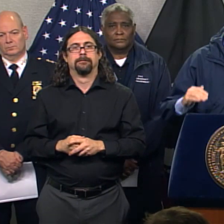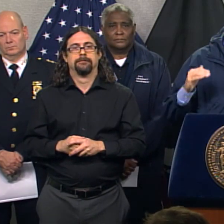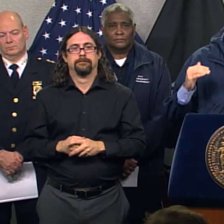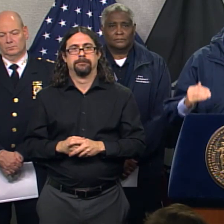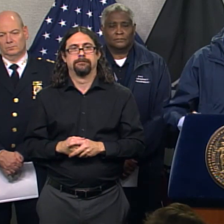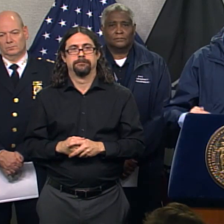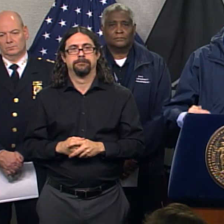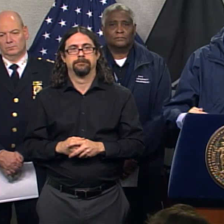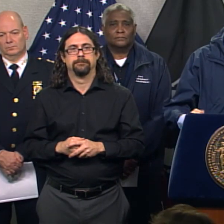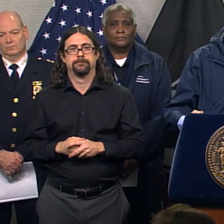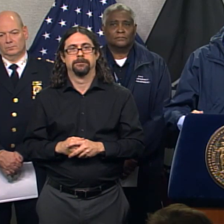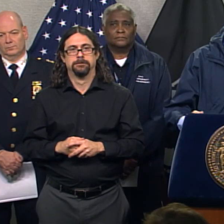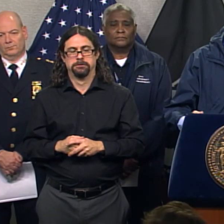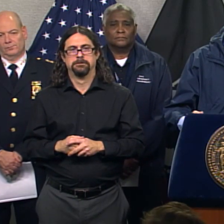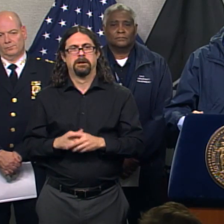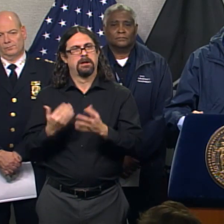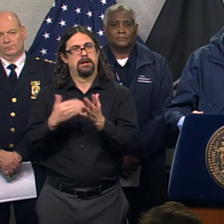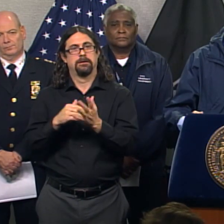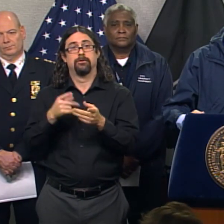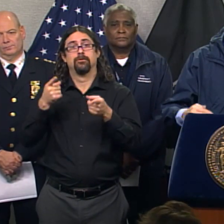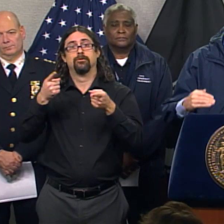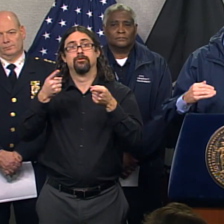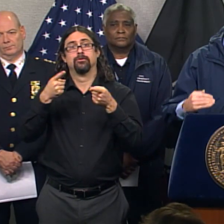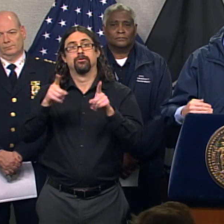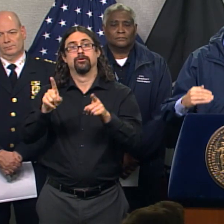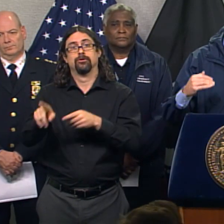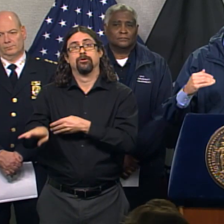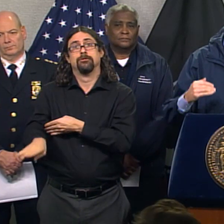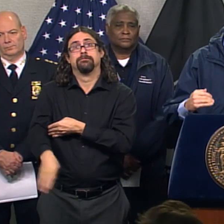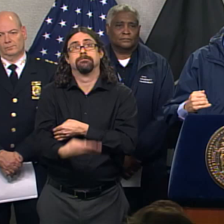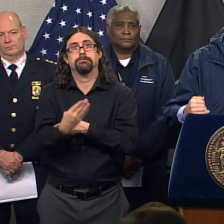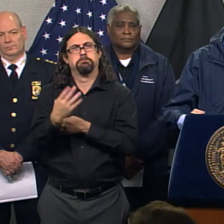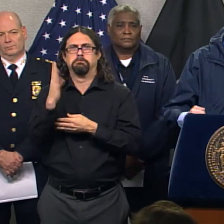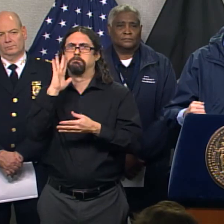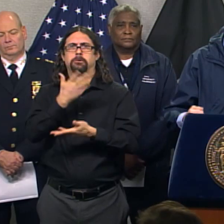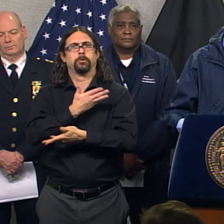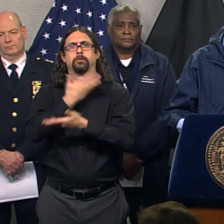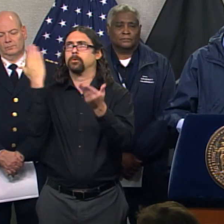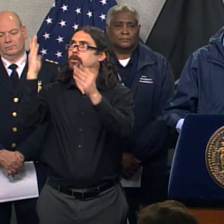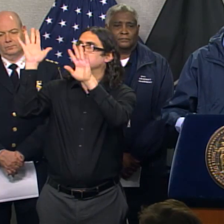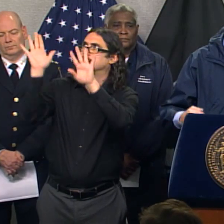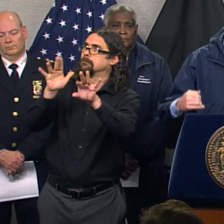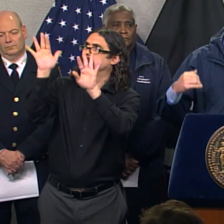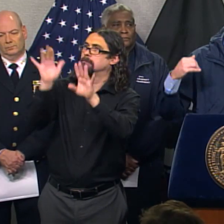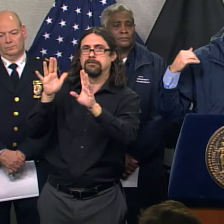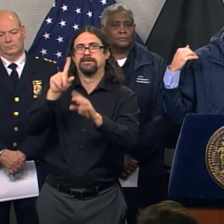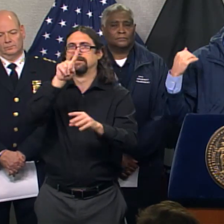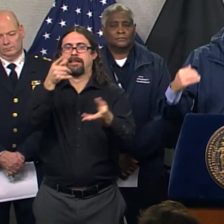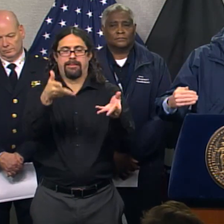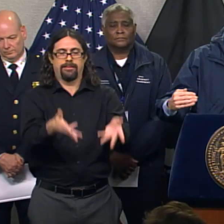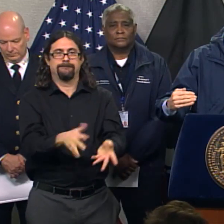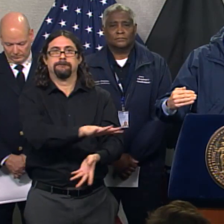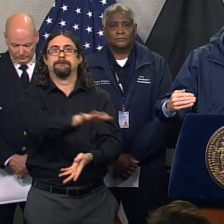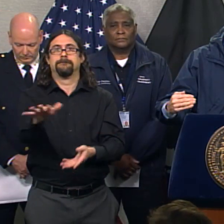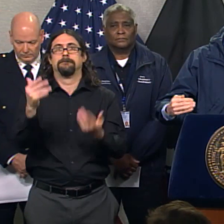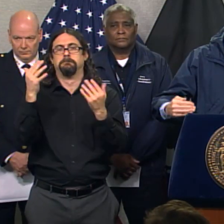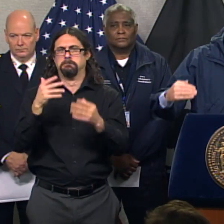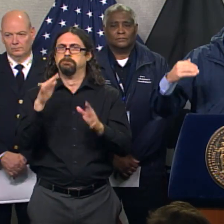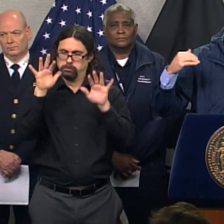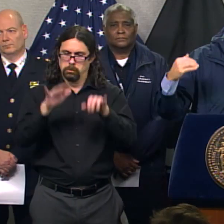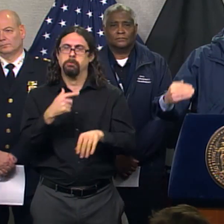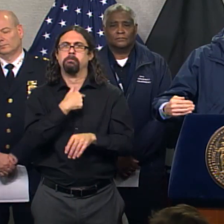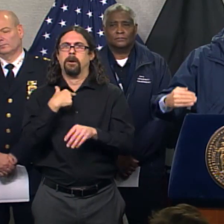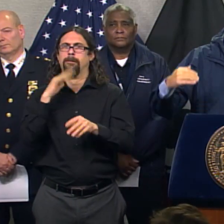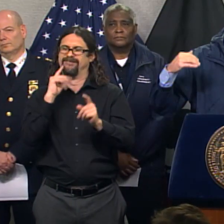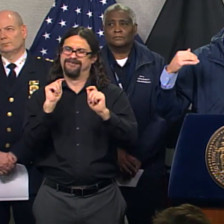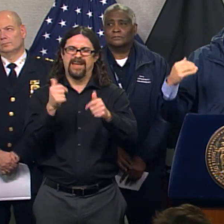in, they can get things pretty good for tomorrow morning. So if it holds that the snow is done by 5 or 6 o'clock, sanitation throws everything they got at it,